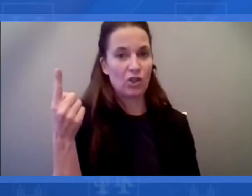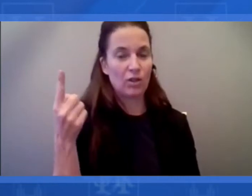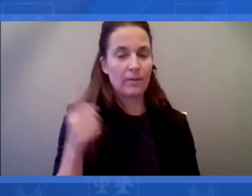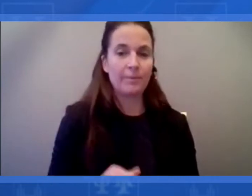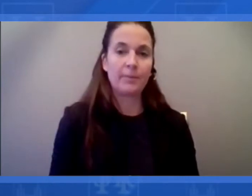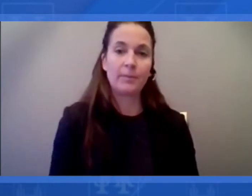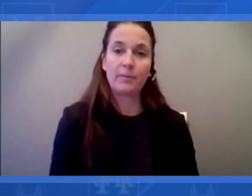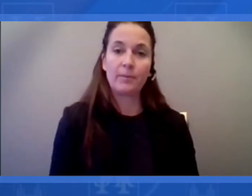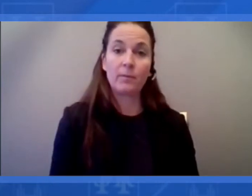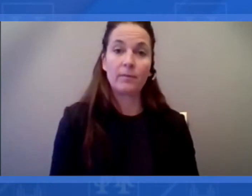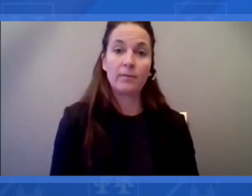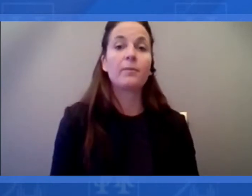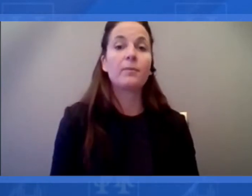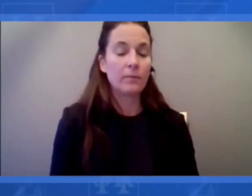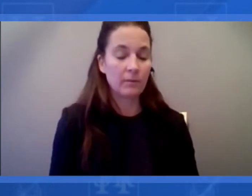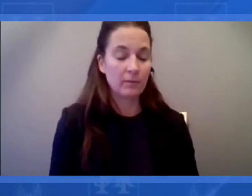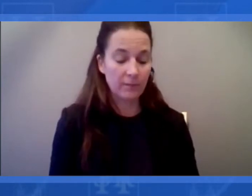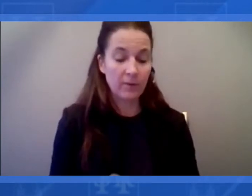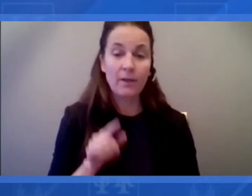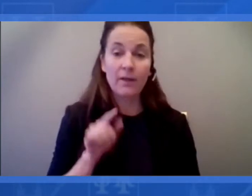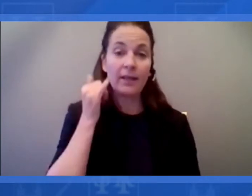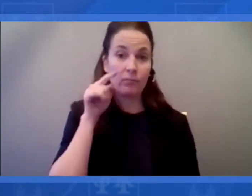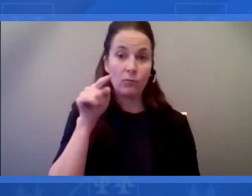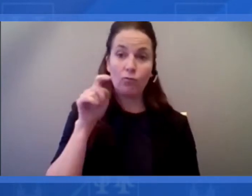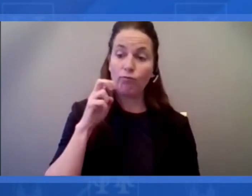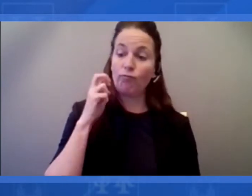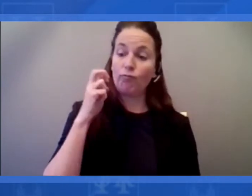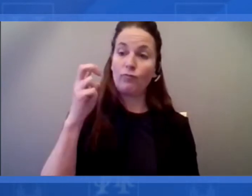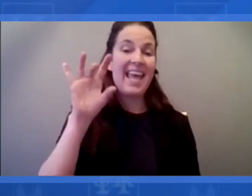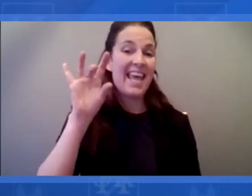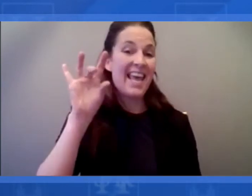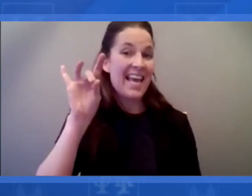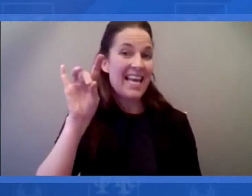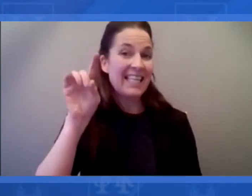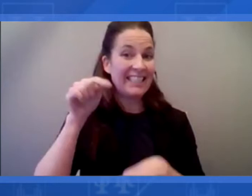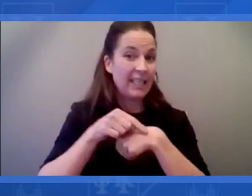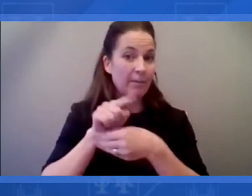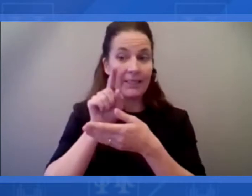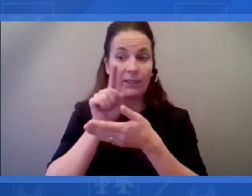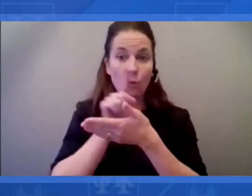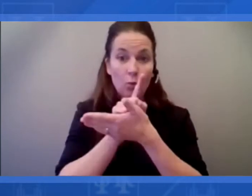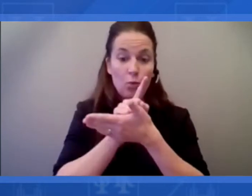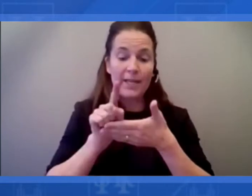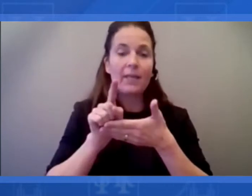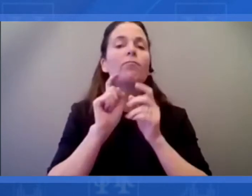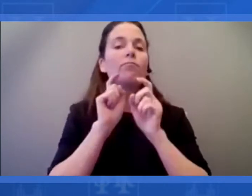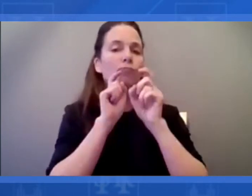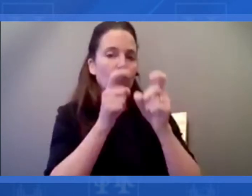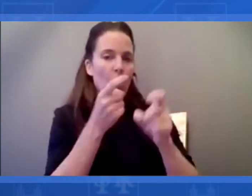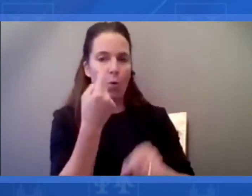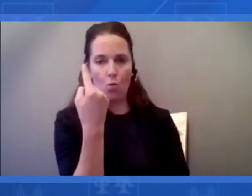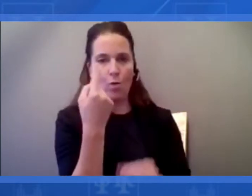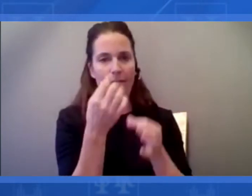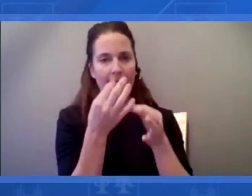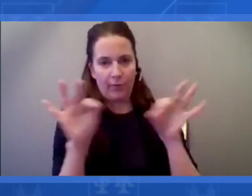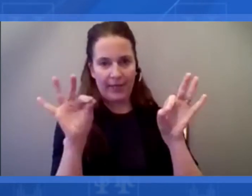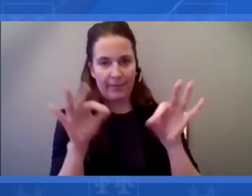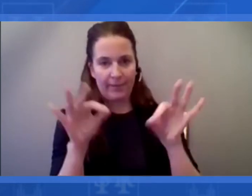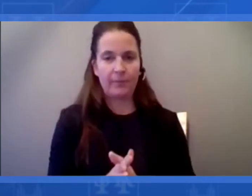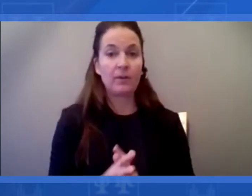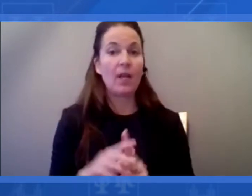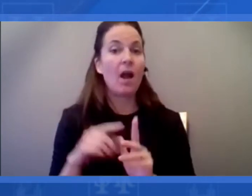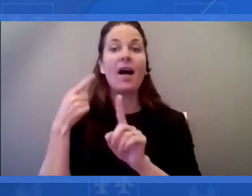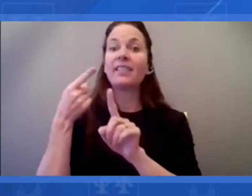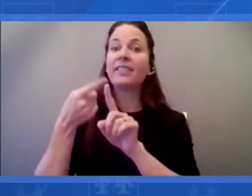earn free fare after 8 rides per week with HSR's enhanced loyalty program until